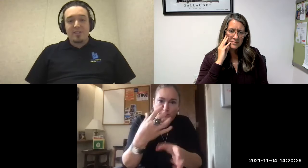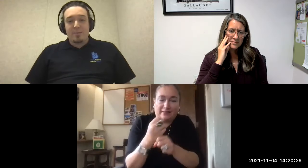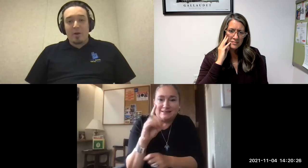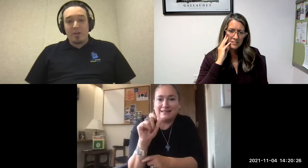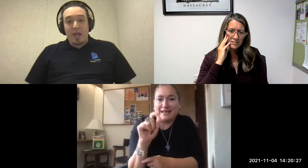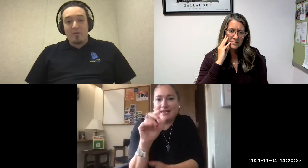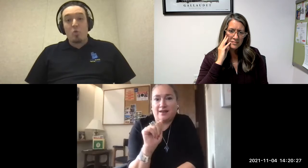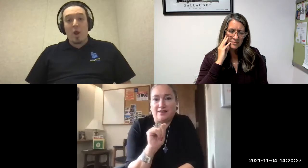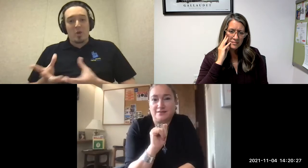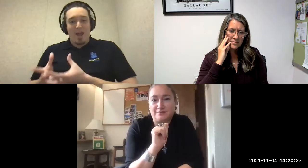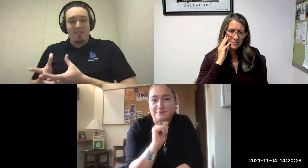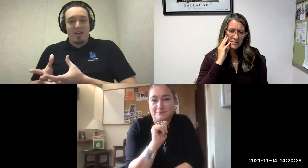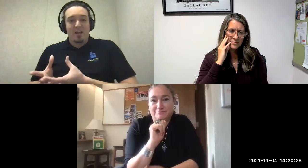That is the power you have when you have the data.